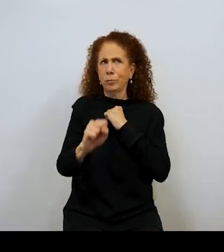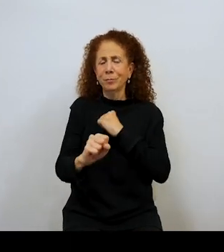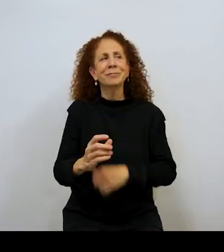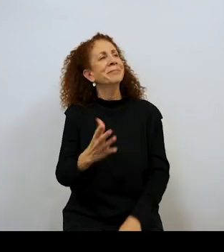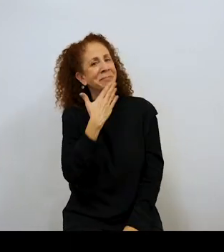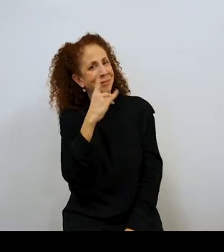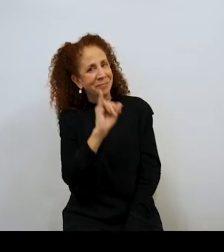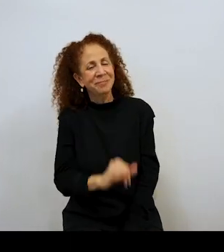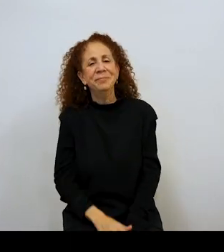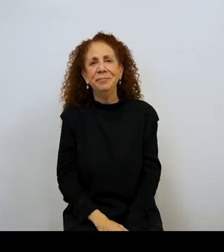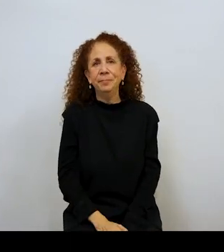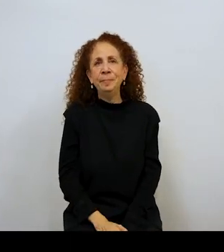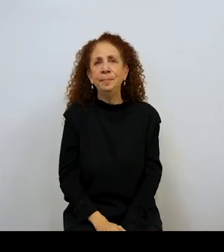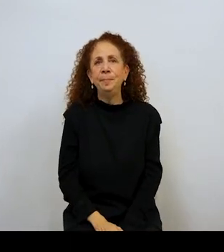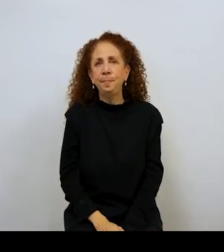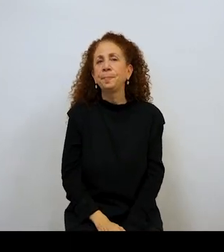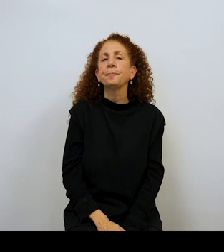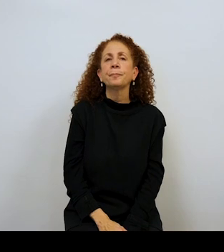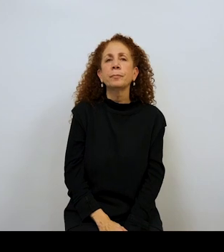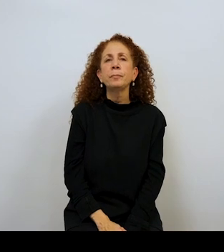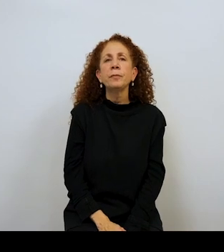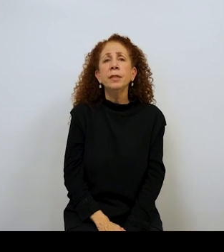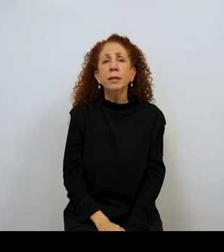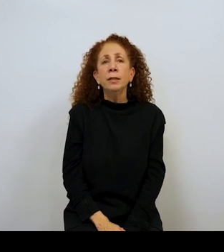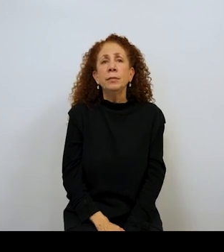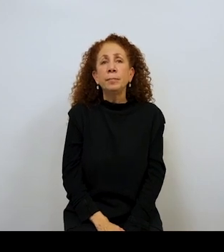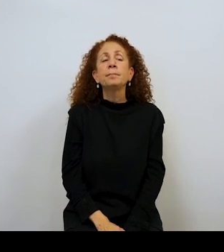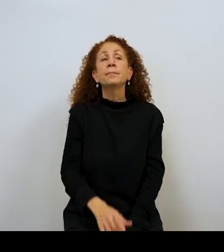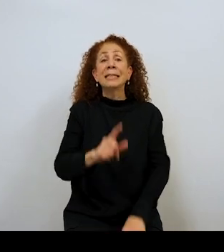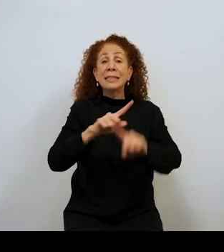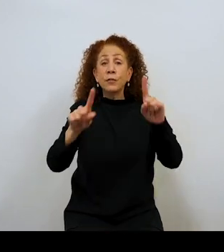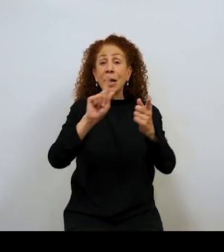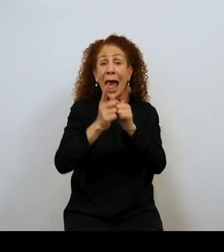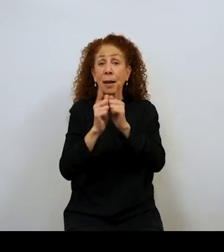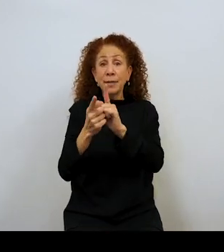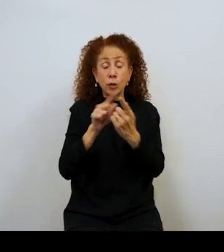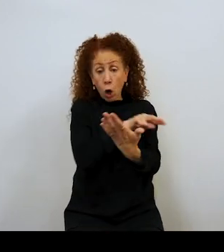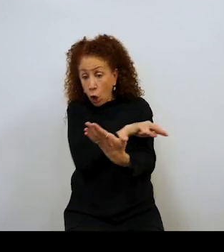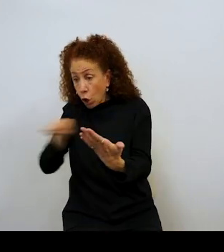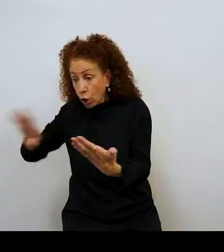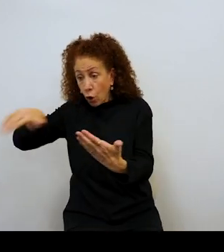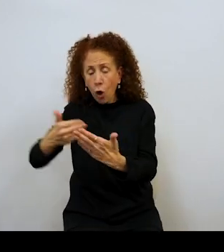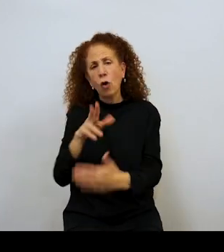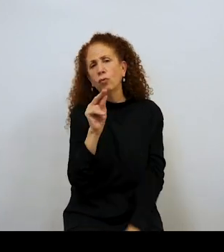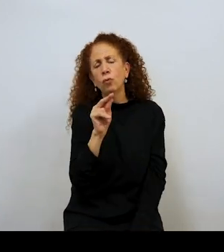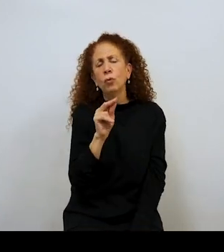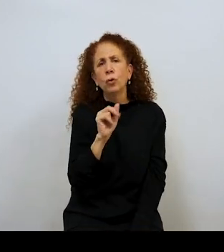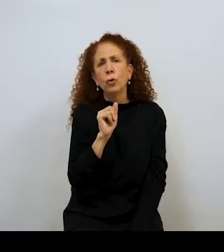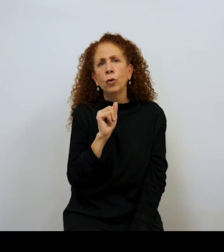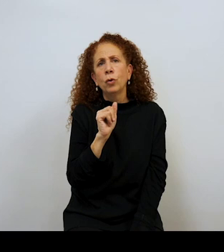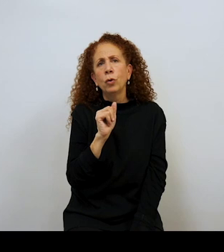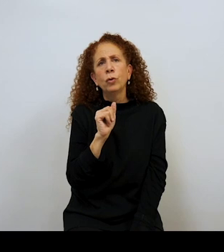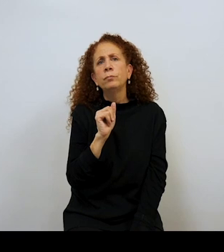that question. I didn't look at the different adaptation just because I wanted to, and that's